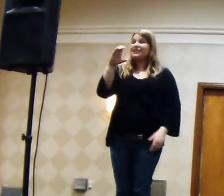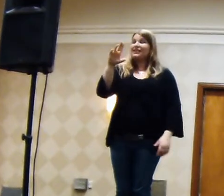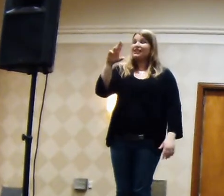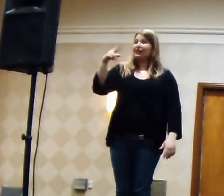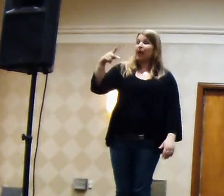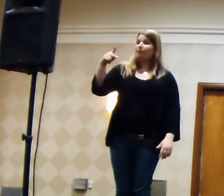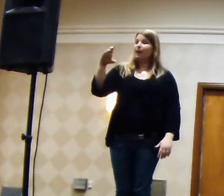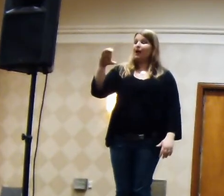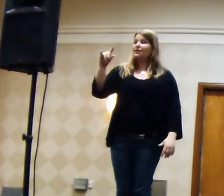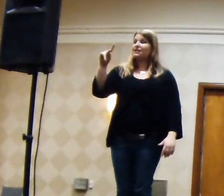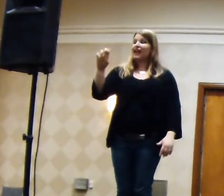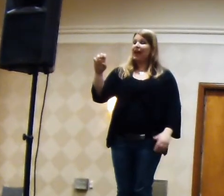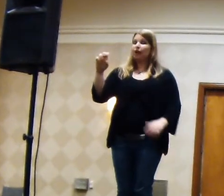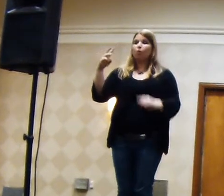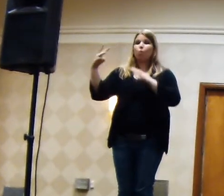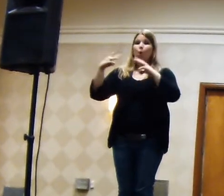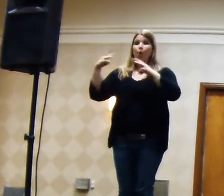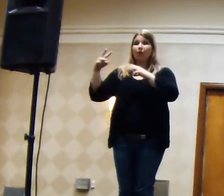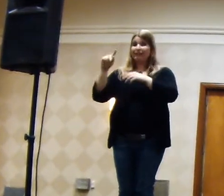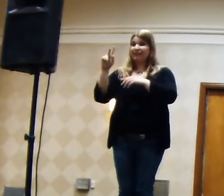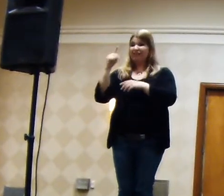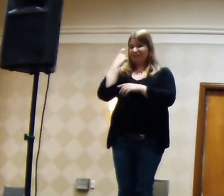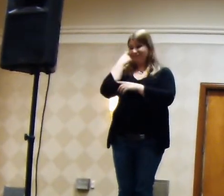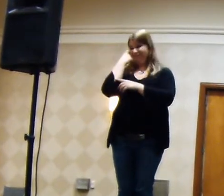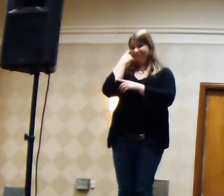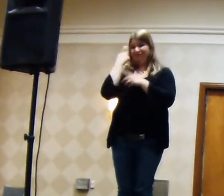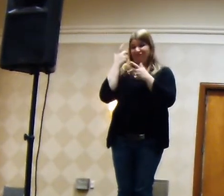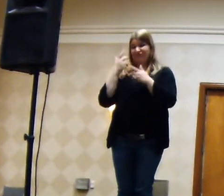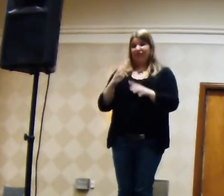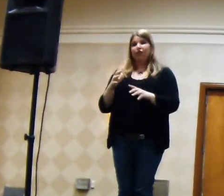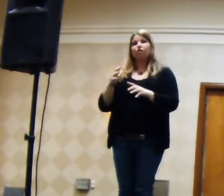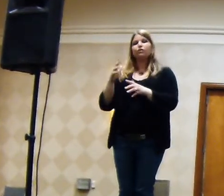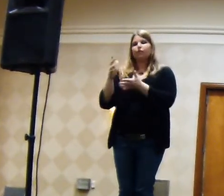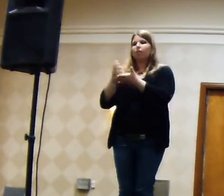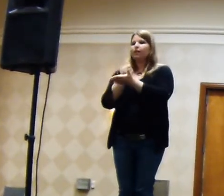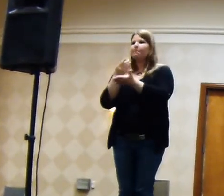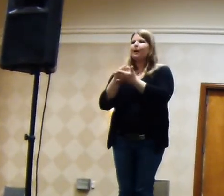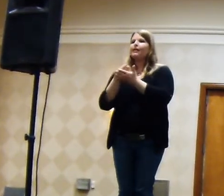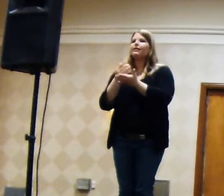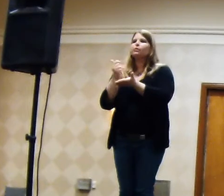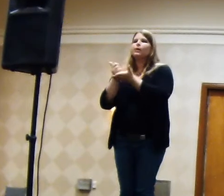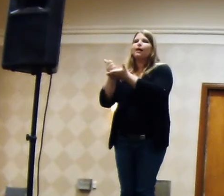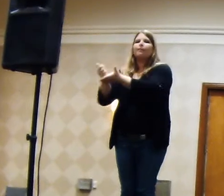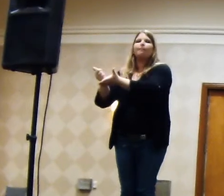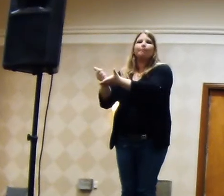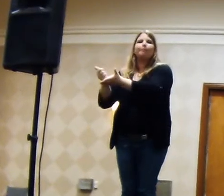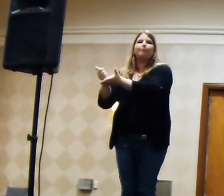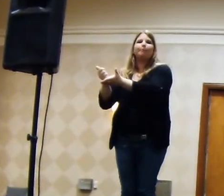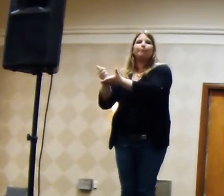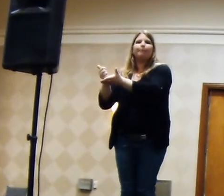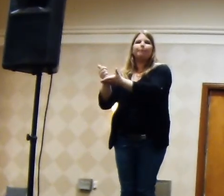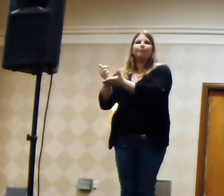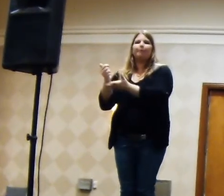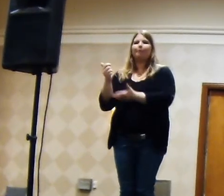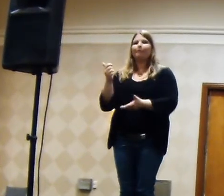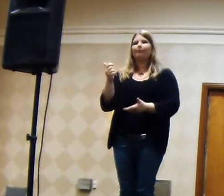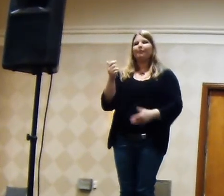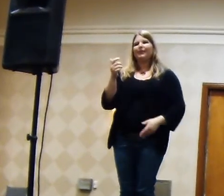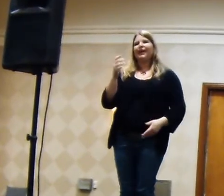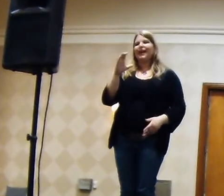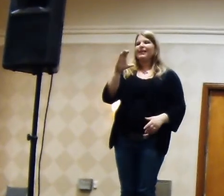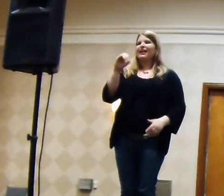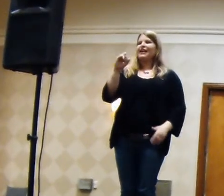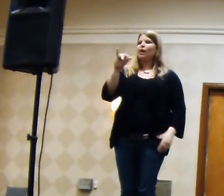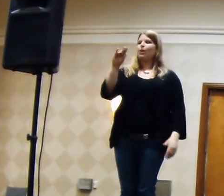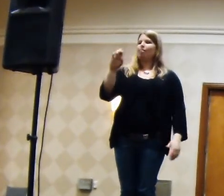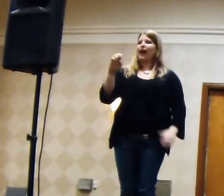reason. To win, and I did Cupcake Wars with my co-star from Caroline in the City, so that was really fun. Kind of had a